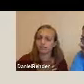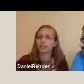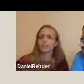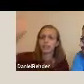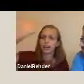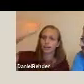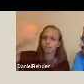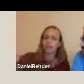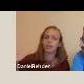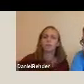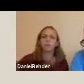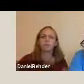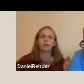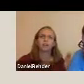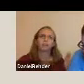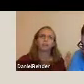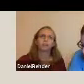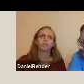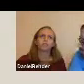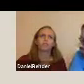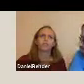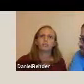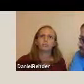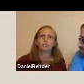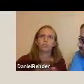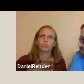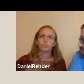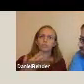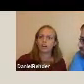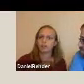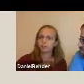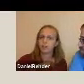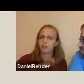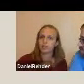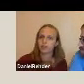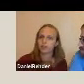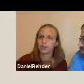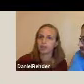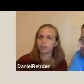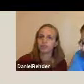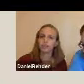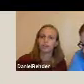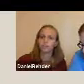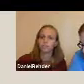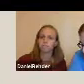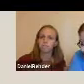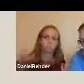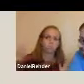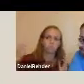to say, yeah, I'll sign up. But Dan was not familiar with